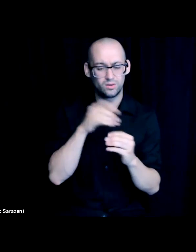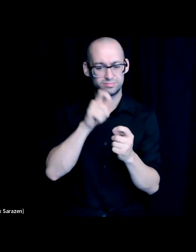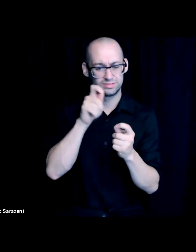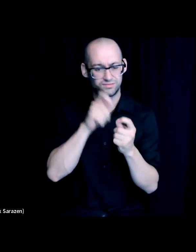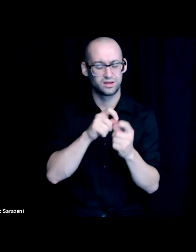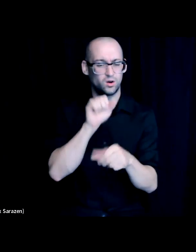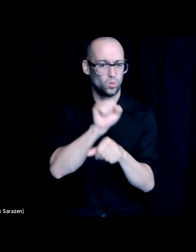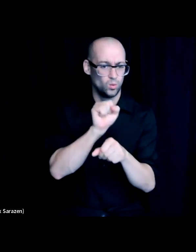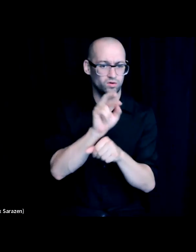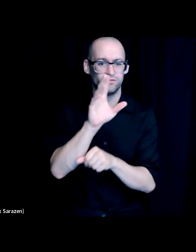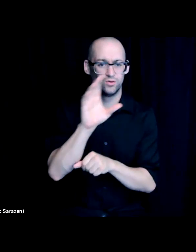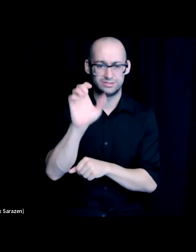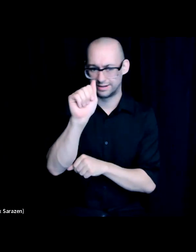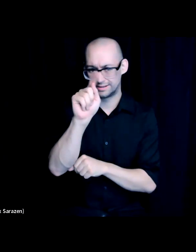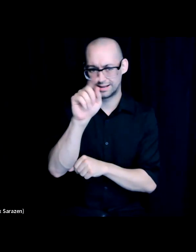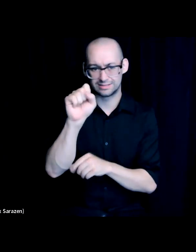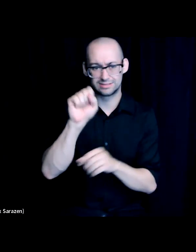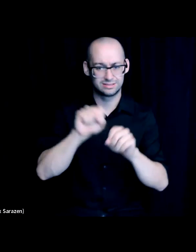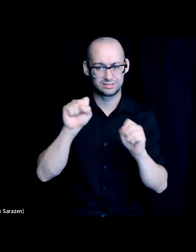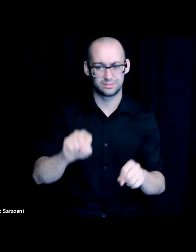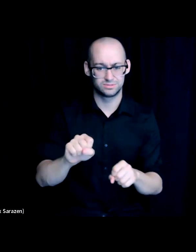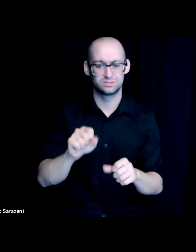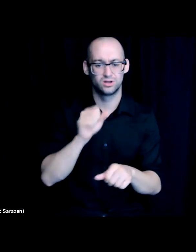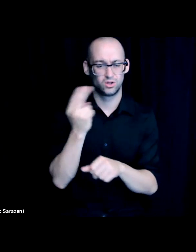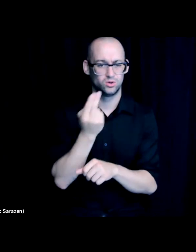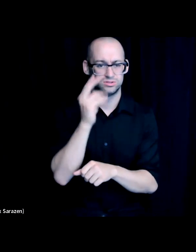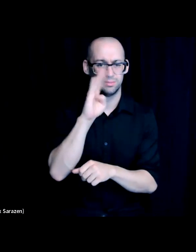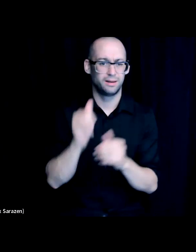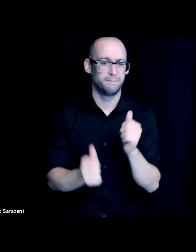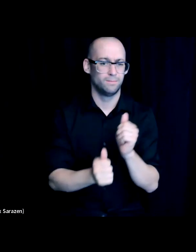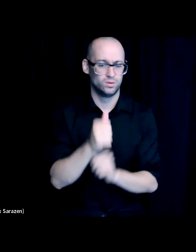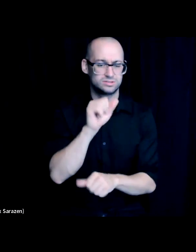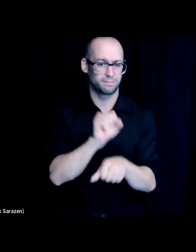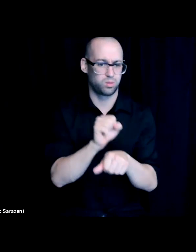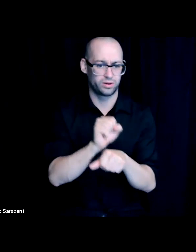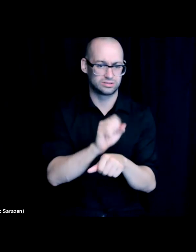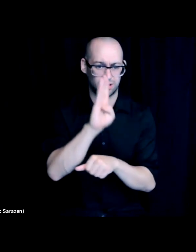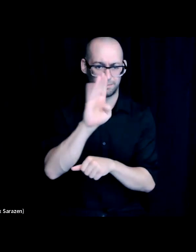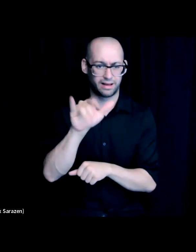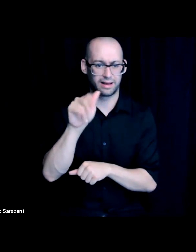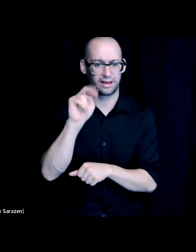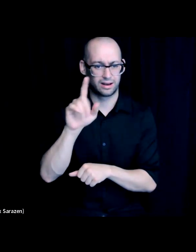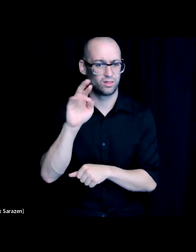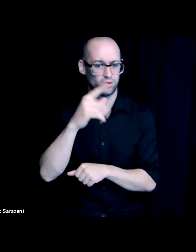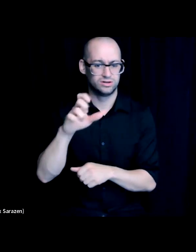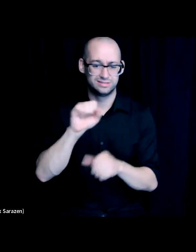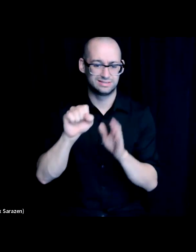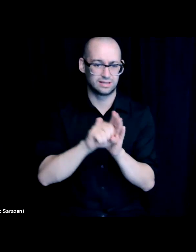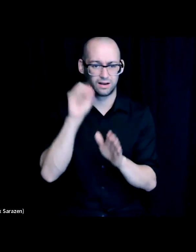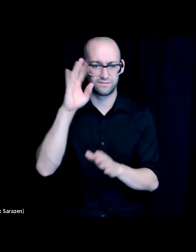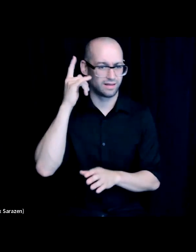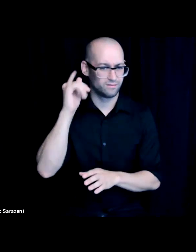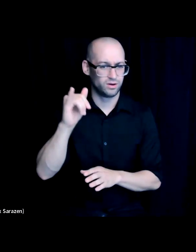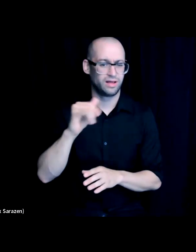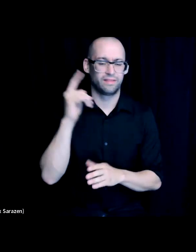we see ATS systems are used by most employers by and large. One example would be the state of California. We have